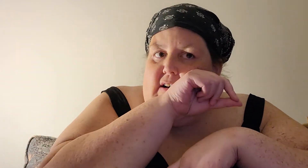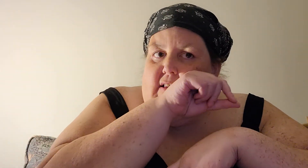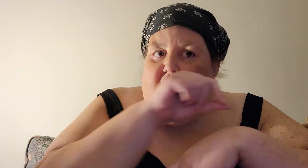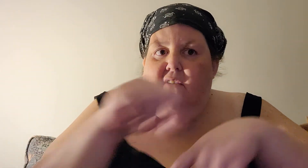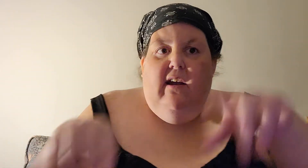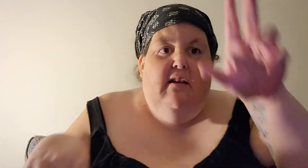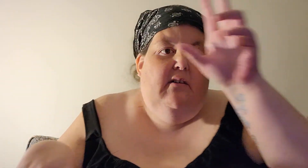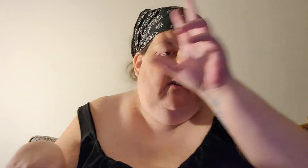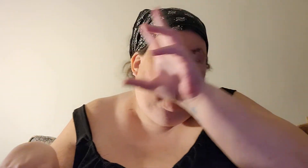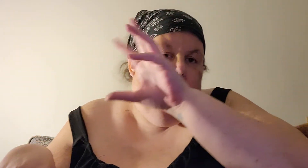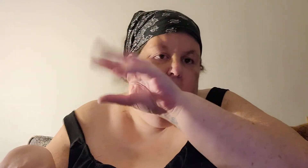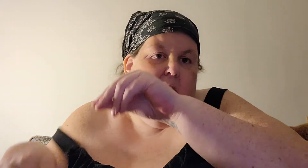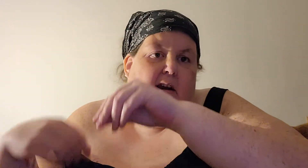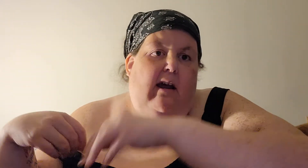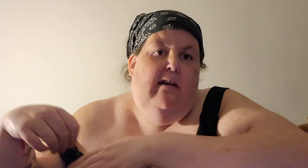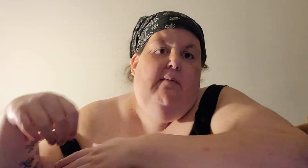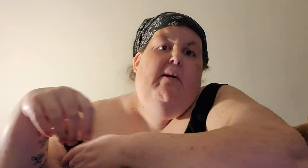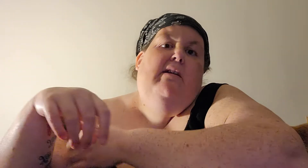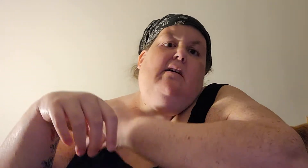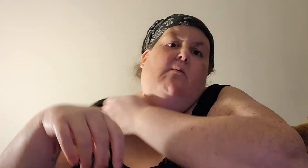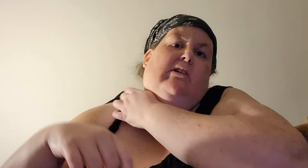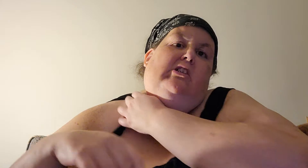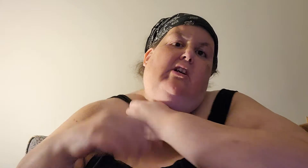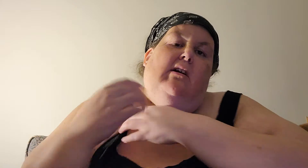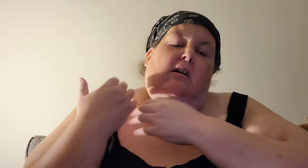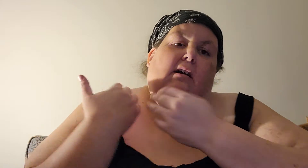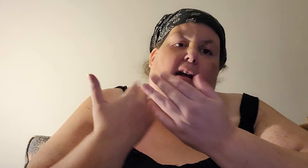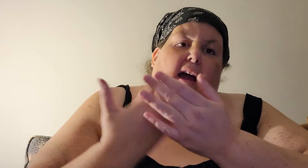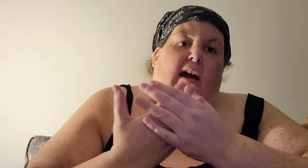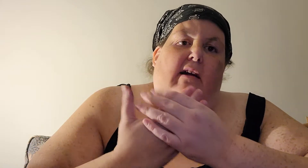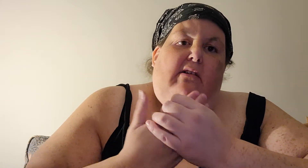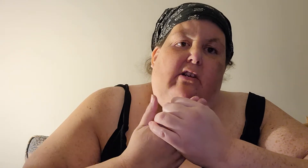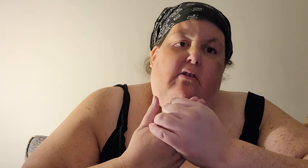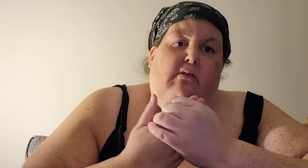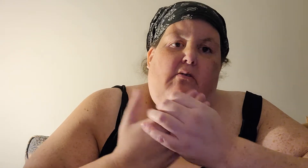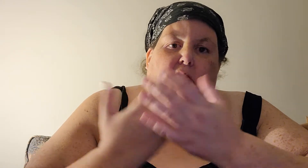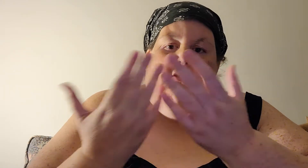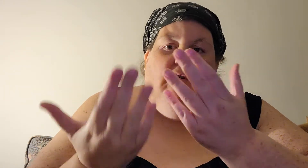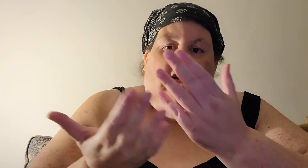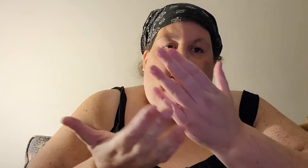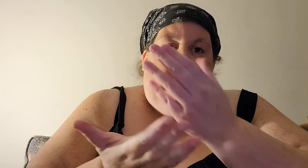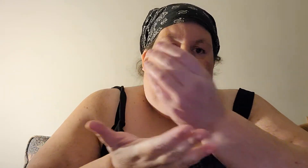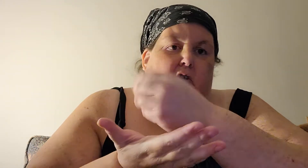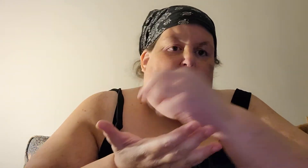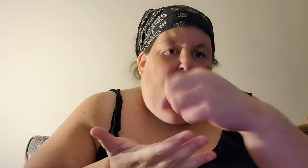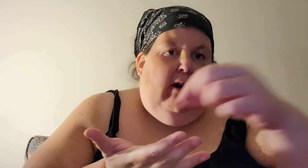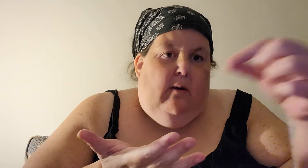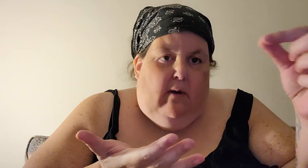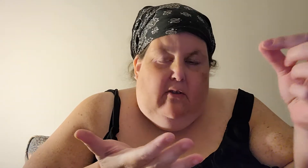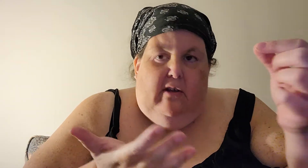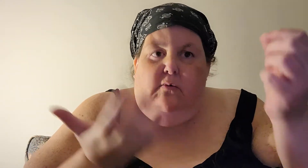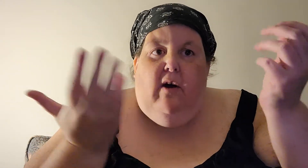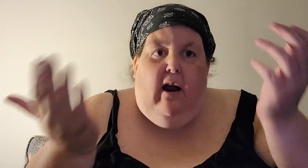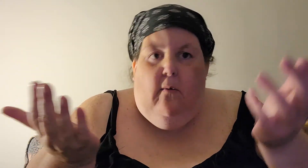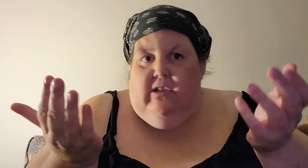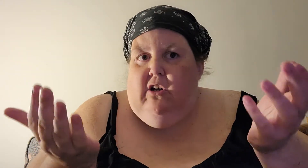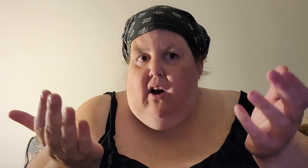your left hand or your right hand, depending on which hand you usually write with, is what I was